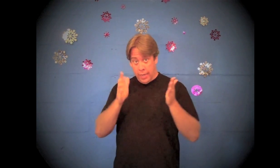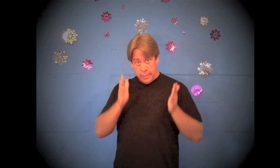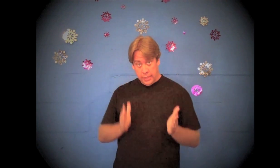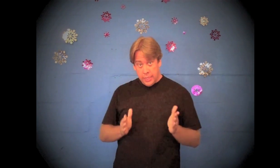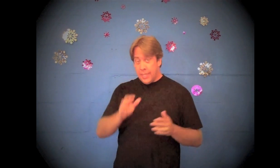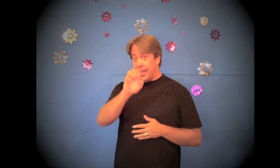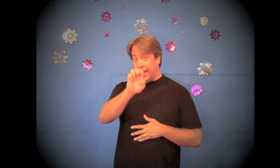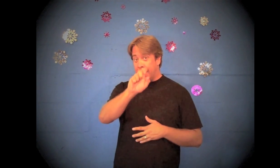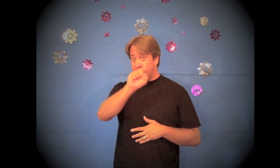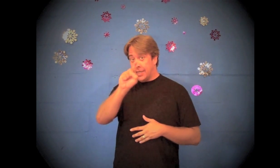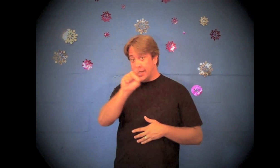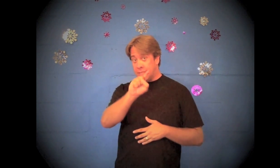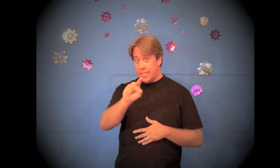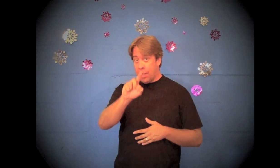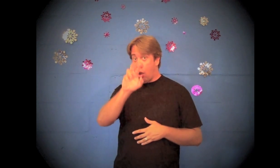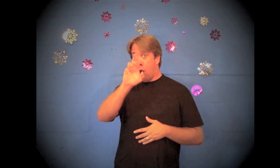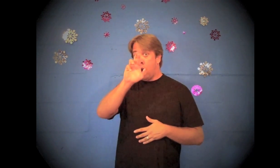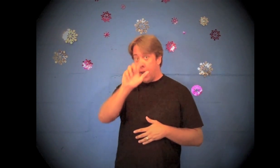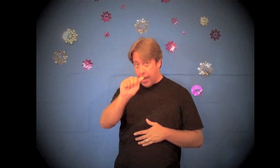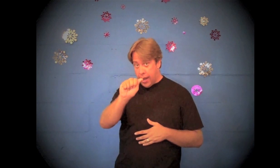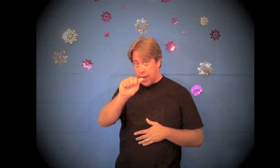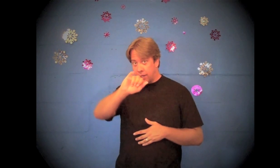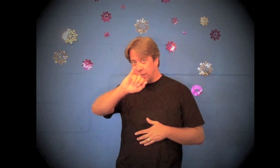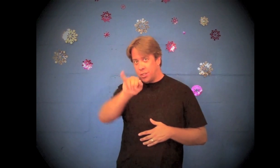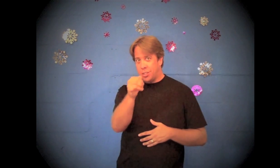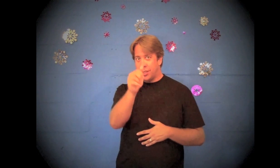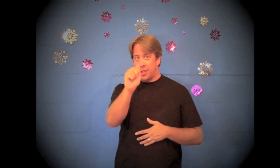Written by Ezra Jack